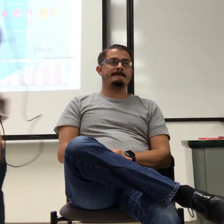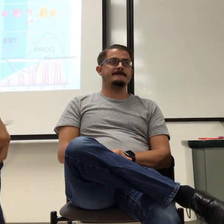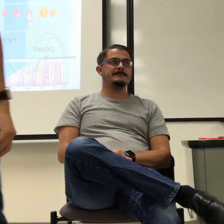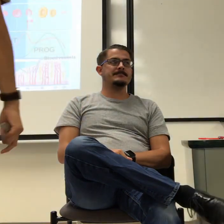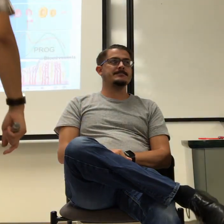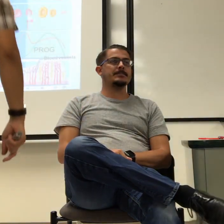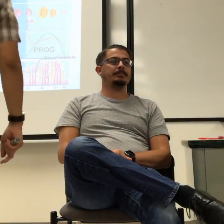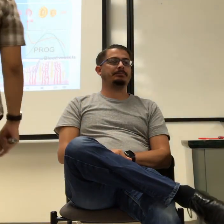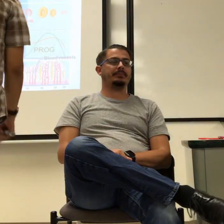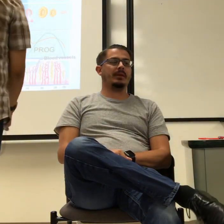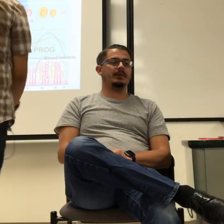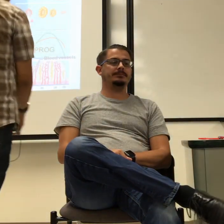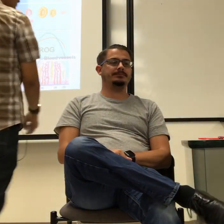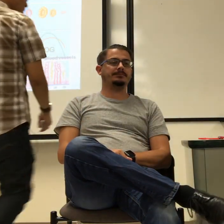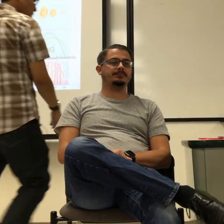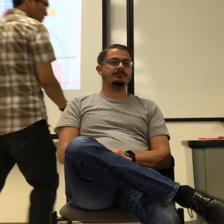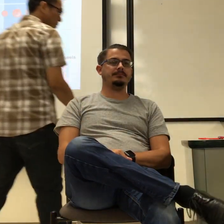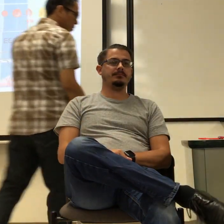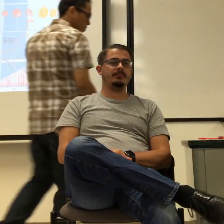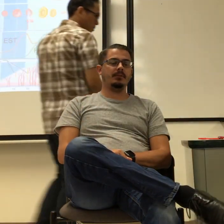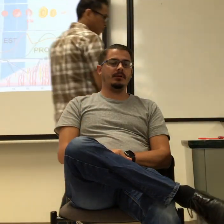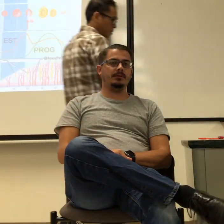So what they show is,